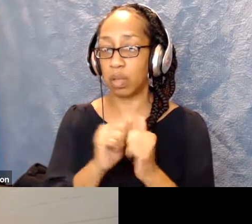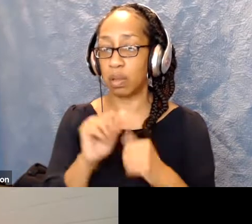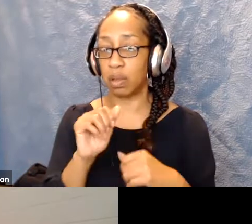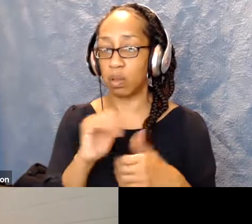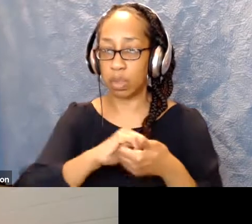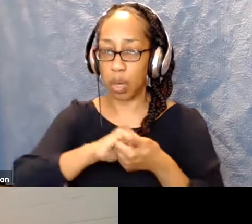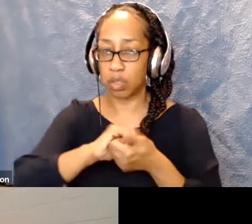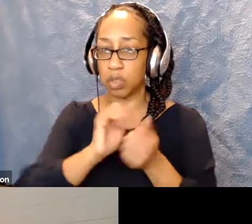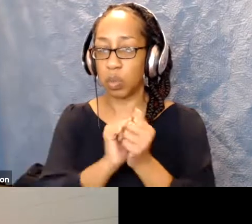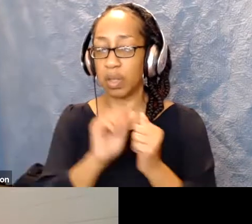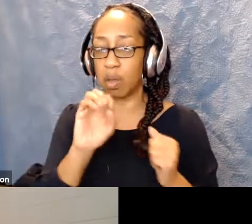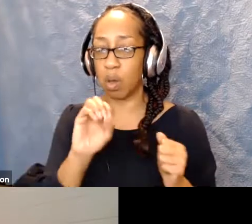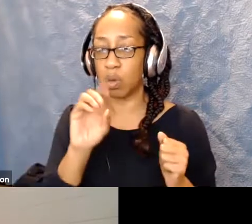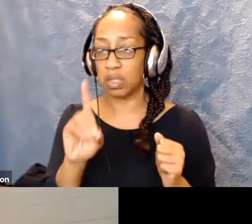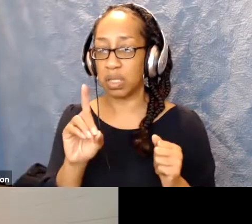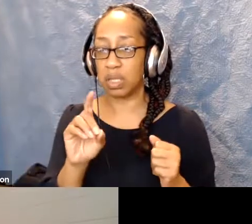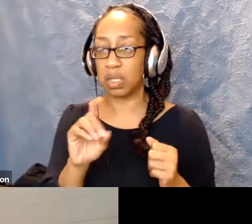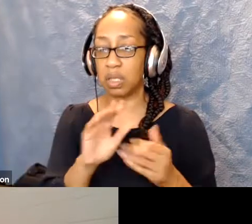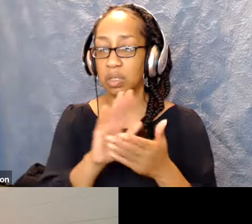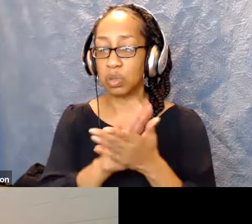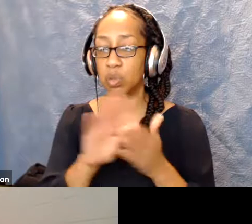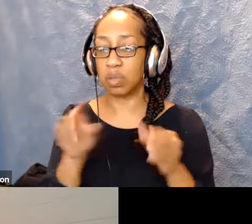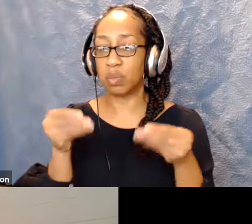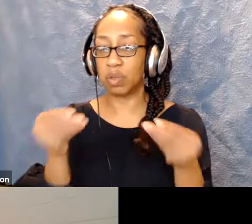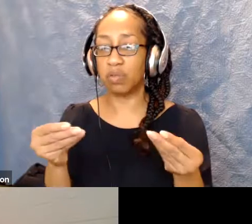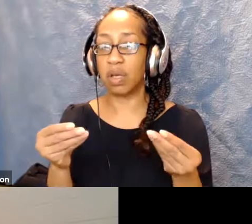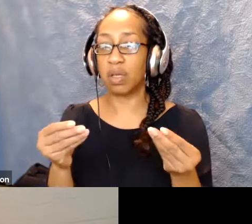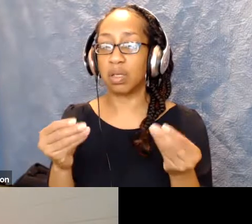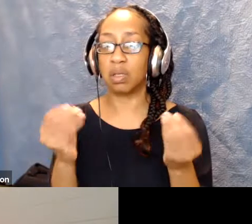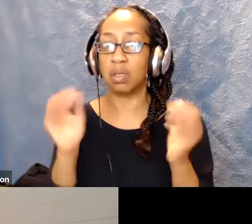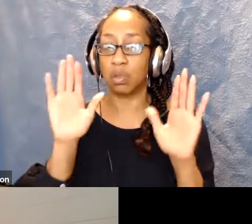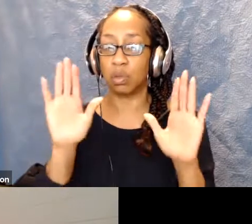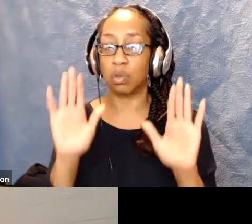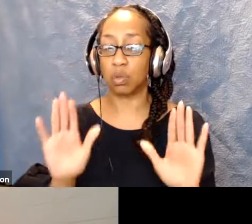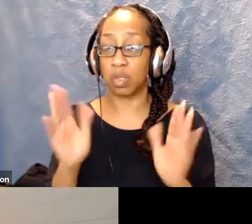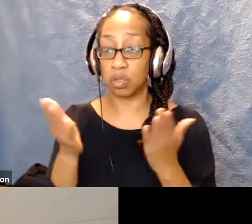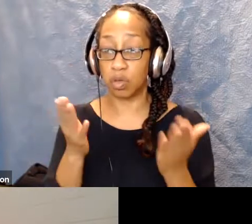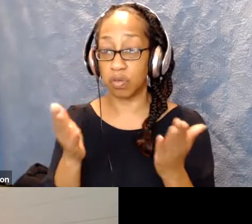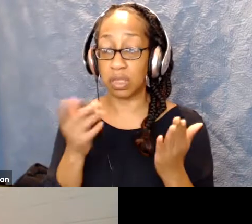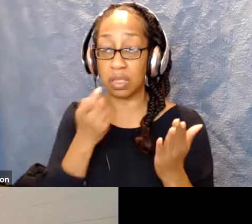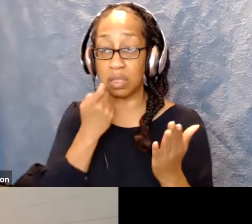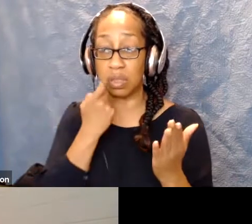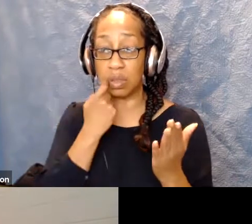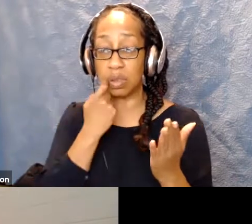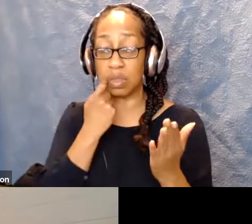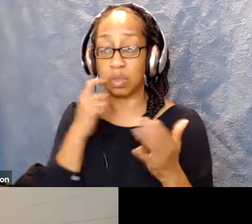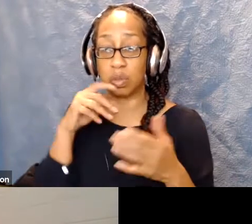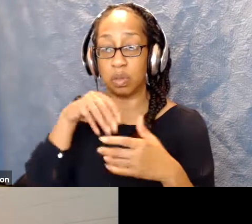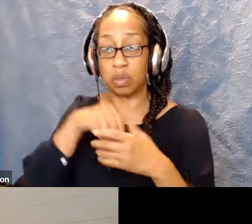and schools that provided a lot of great service. And then most recently, we participated in